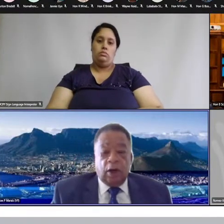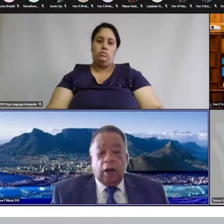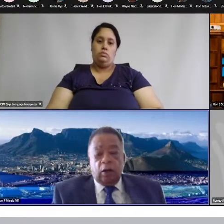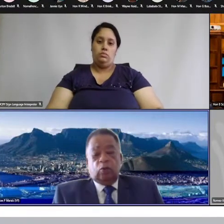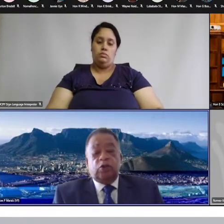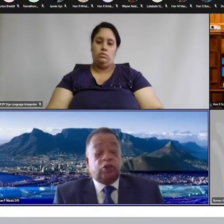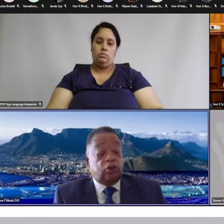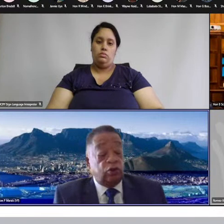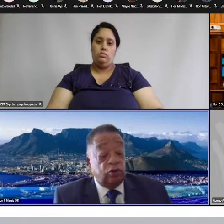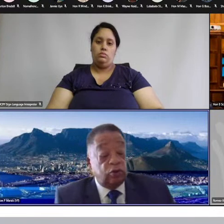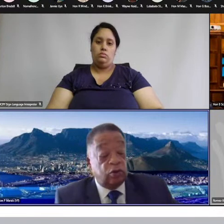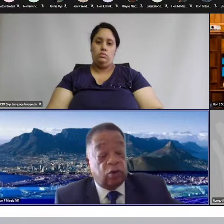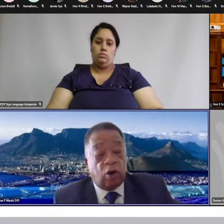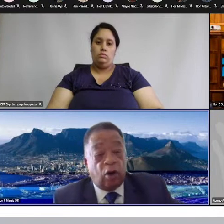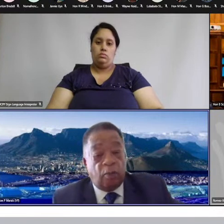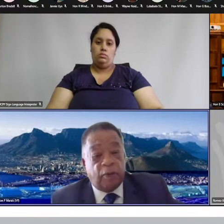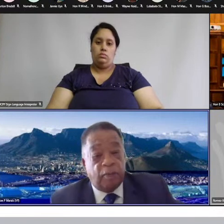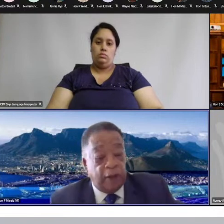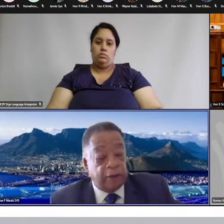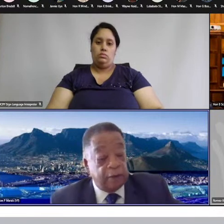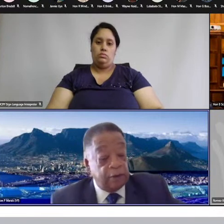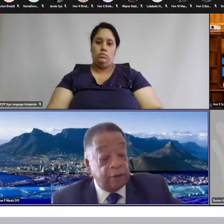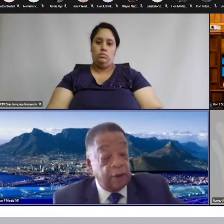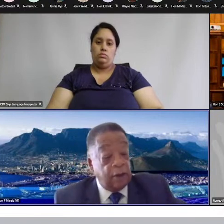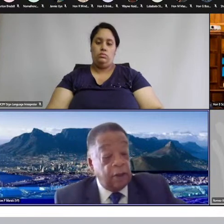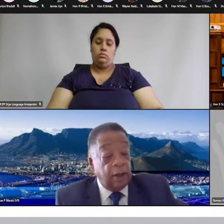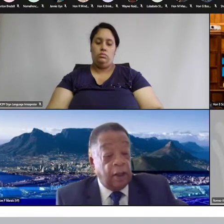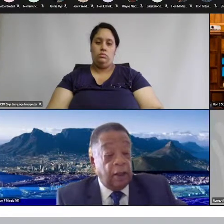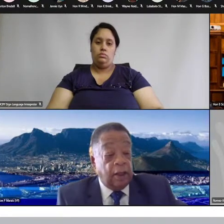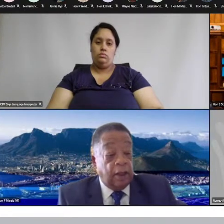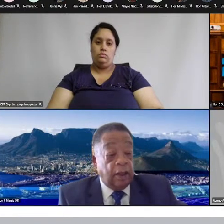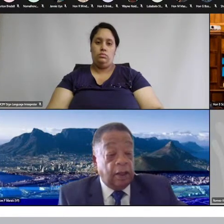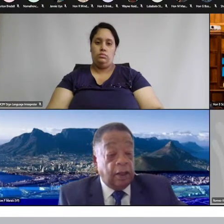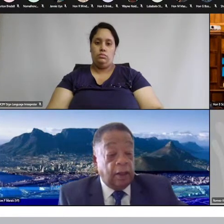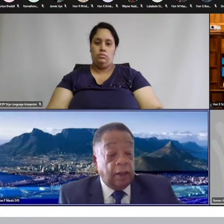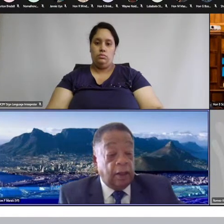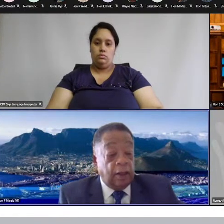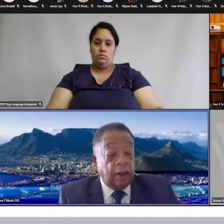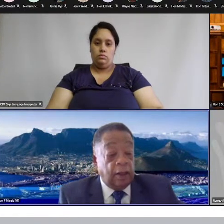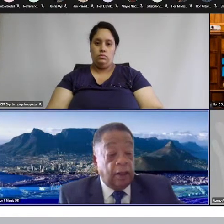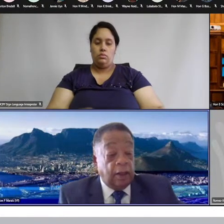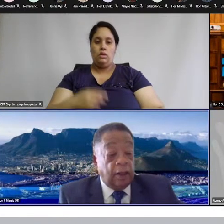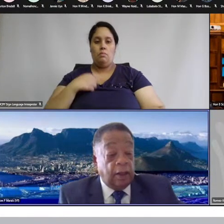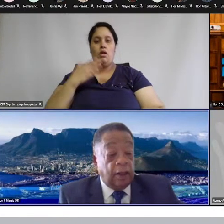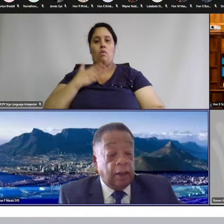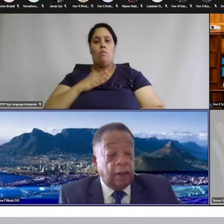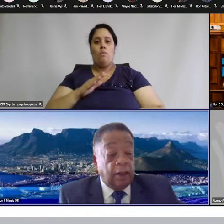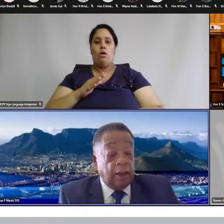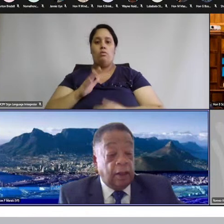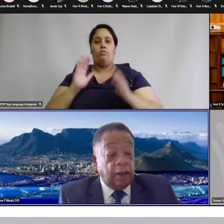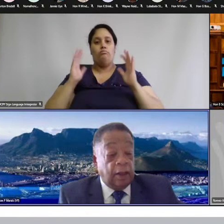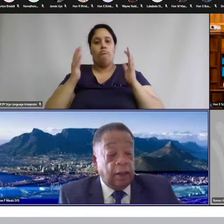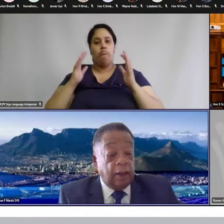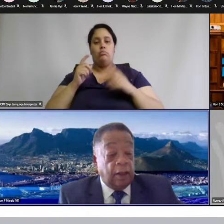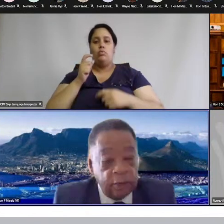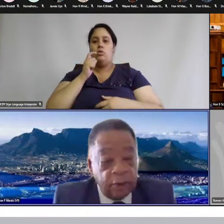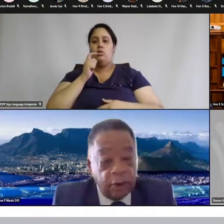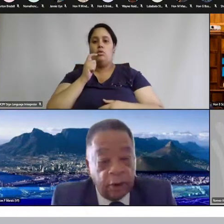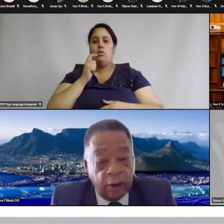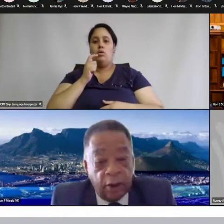you. I wish to compliment the Department of Health and the